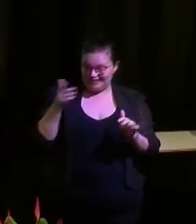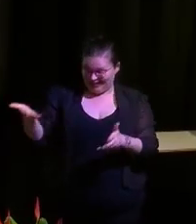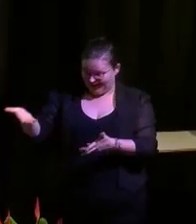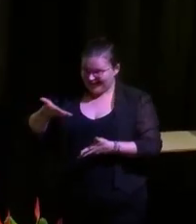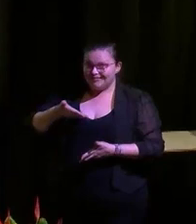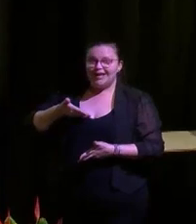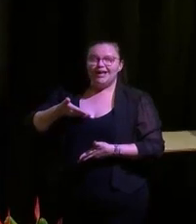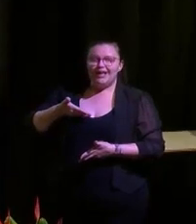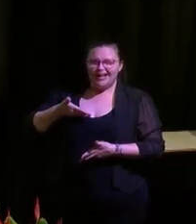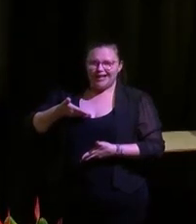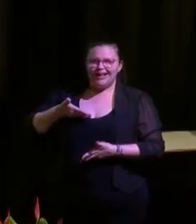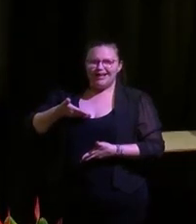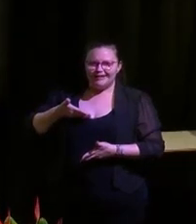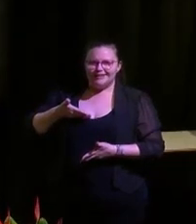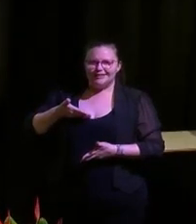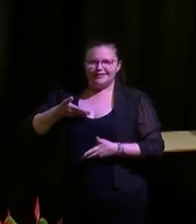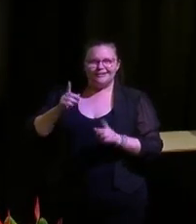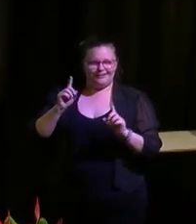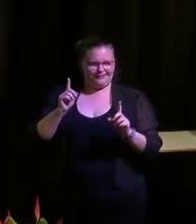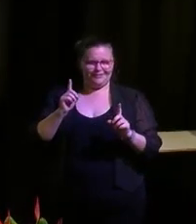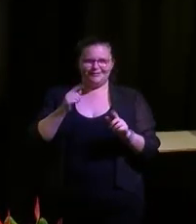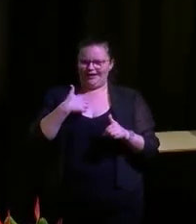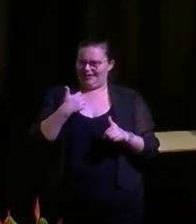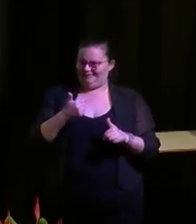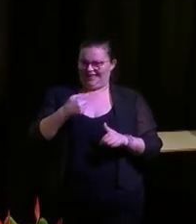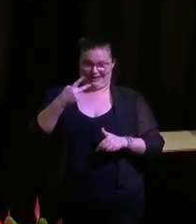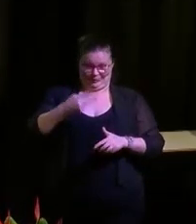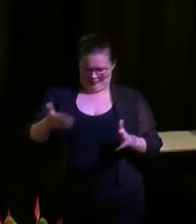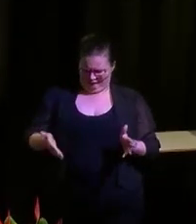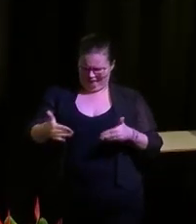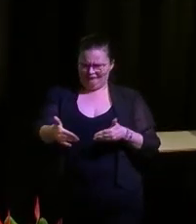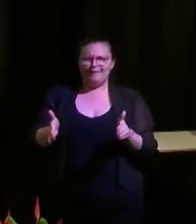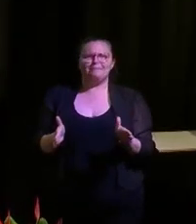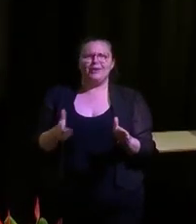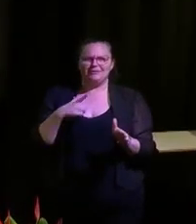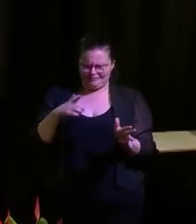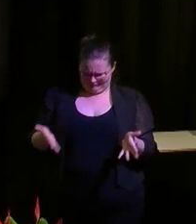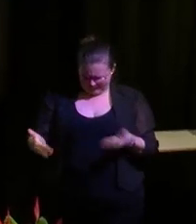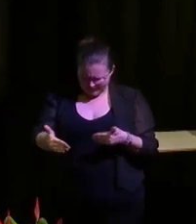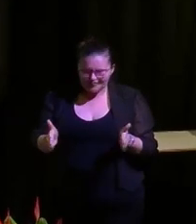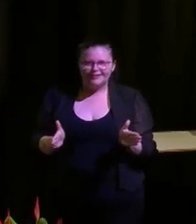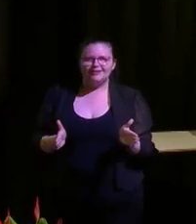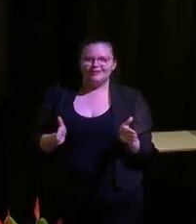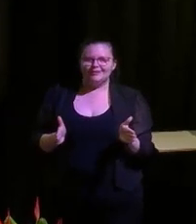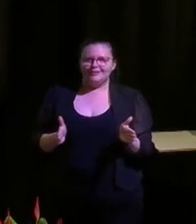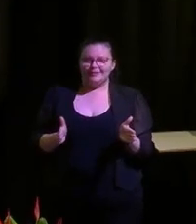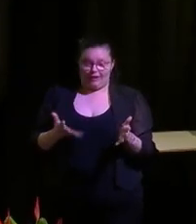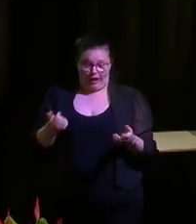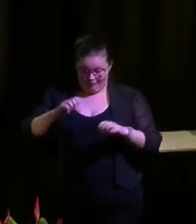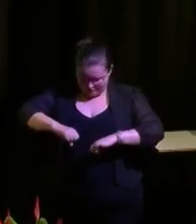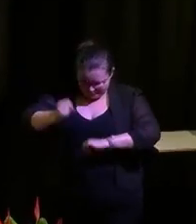like, what? I've got like 12 boxes. What are in these boxes? And they said, have a